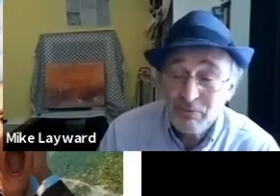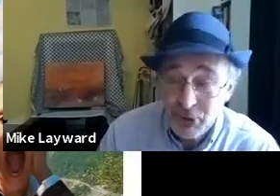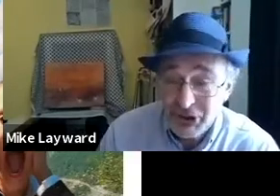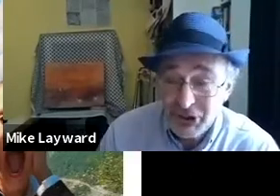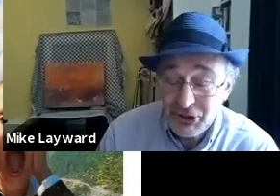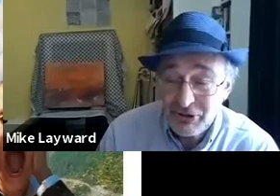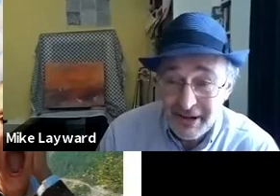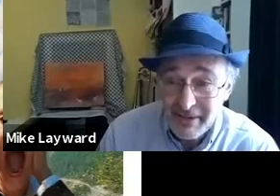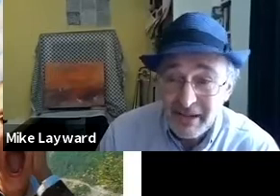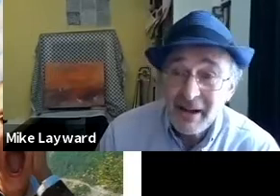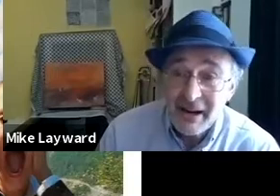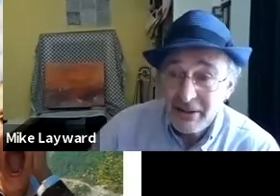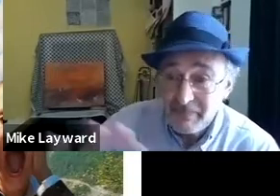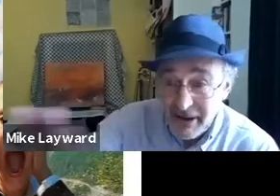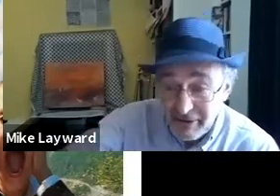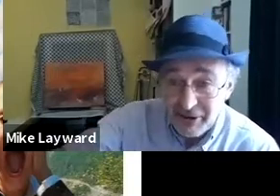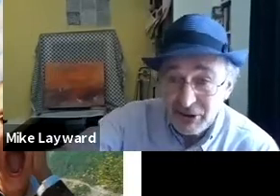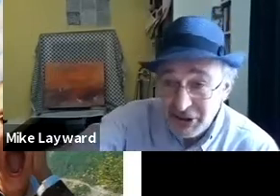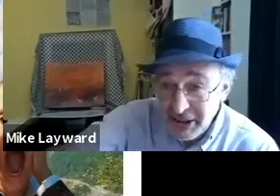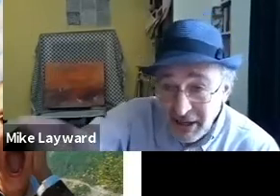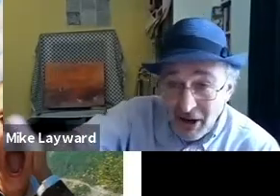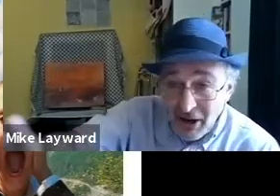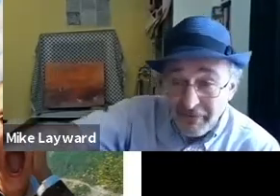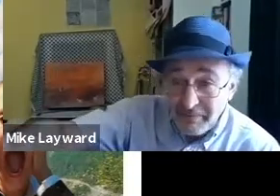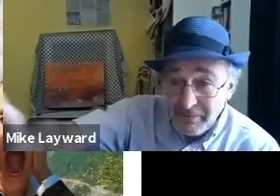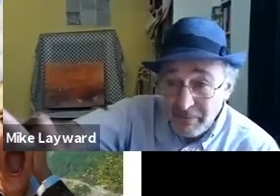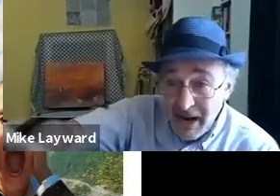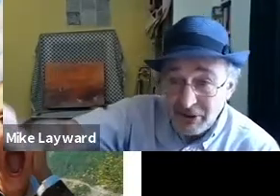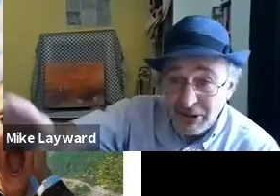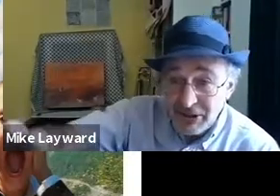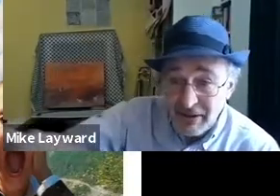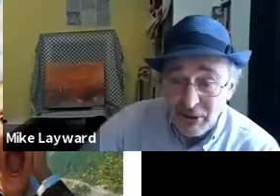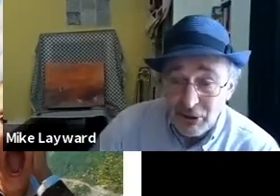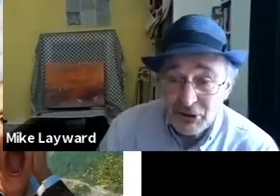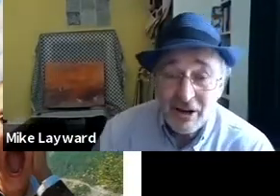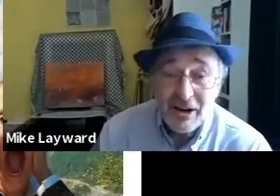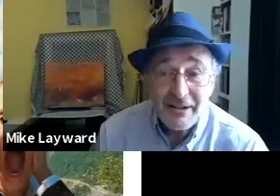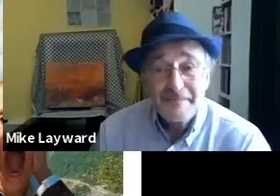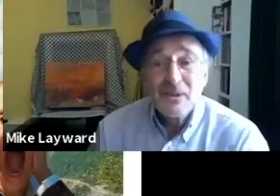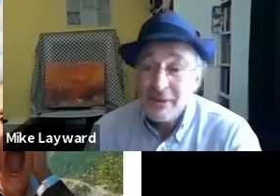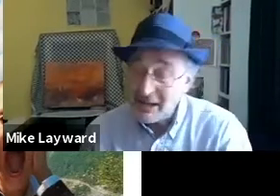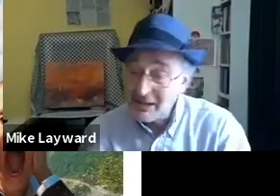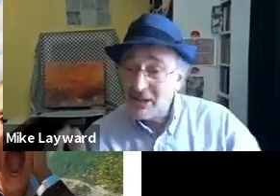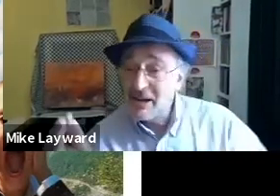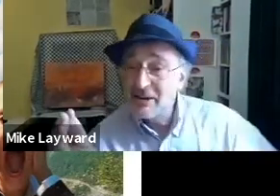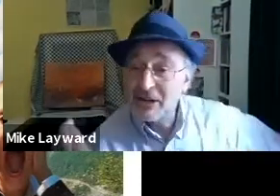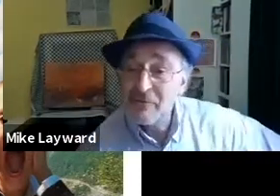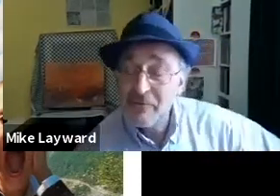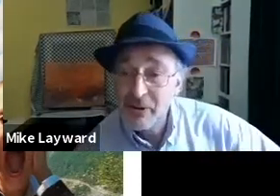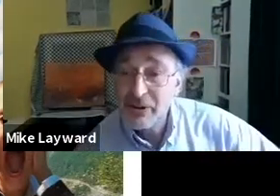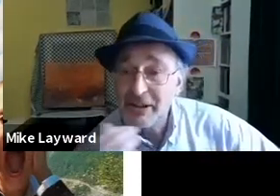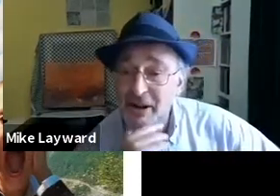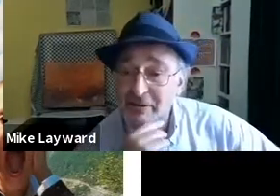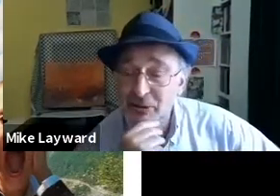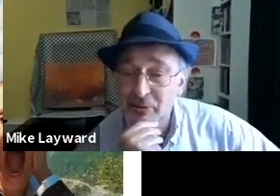Edward Munch's Scream. And in the background, you can see mountains and blue sky. And that is our cover of our